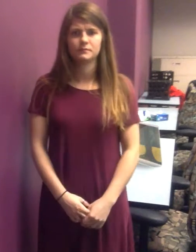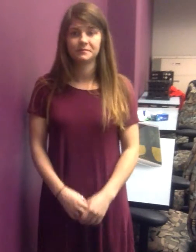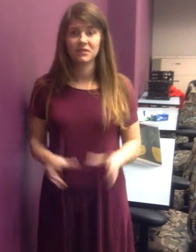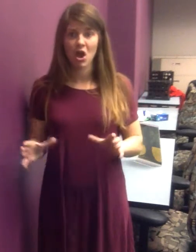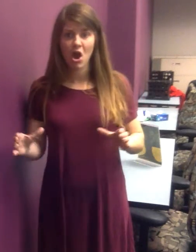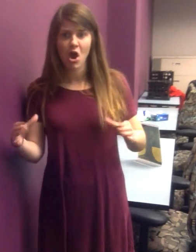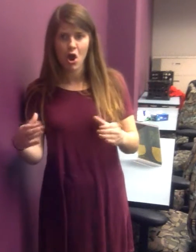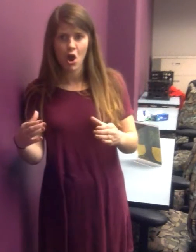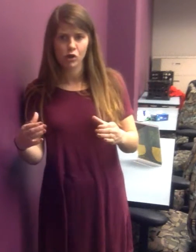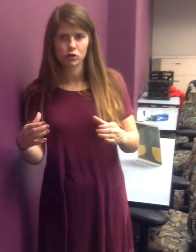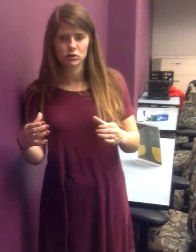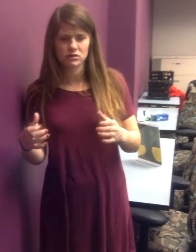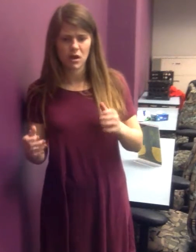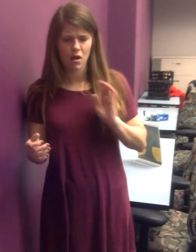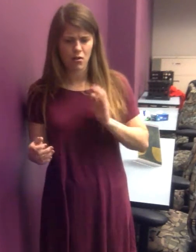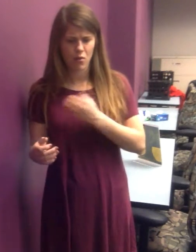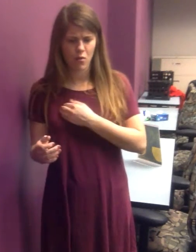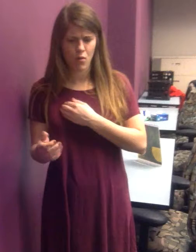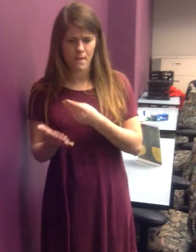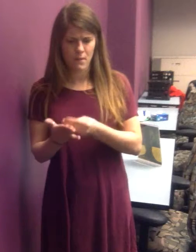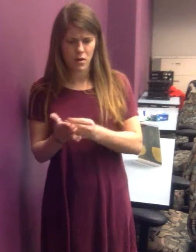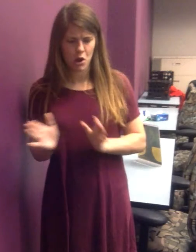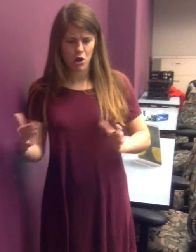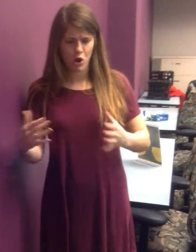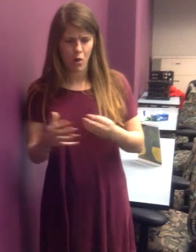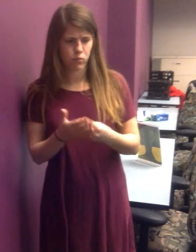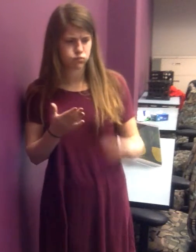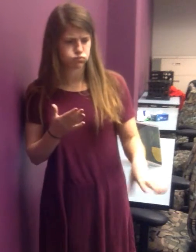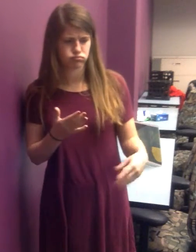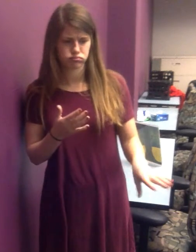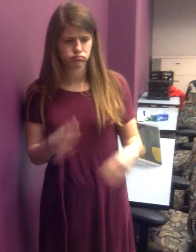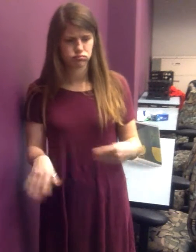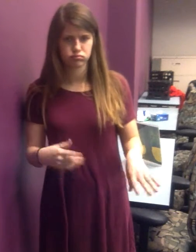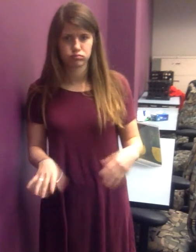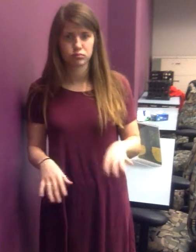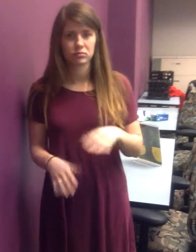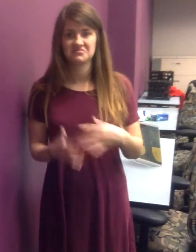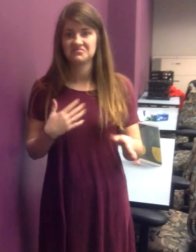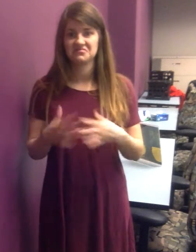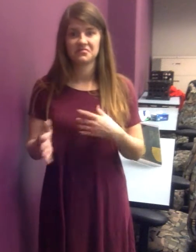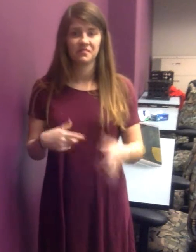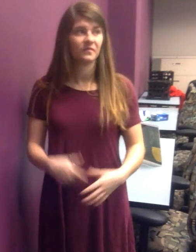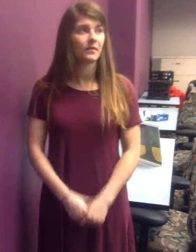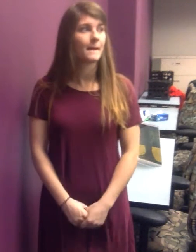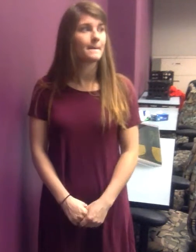It's time Congress listened to the rest of us. In the Tea Party's anti-tax, anti-big government message, you could now hear